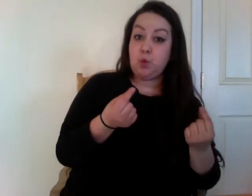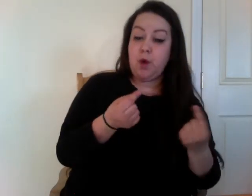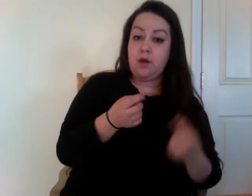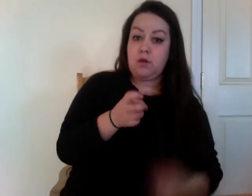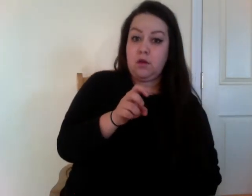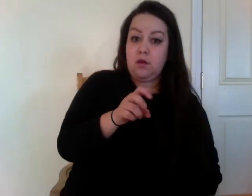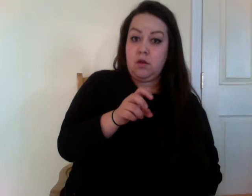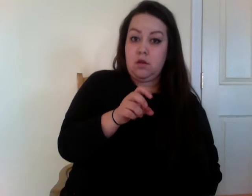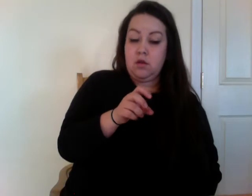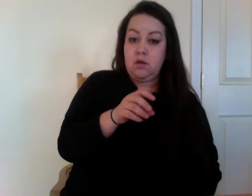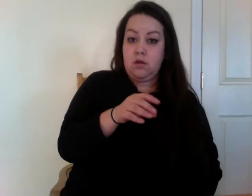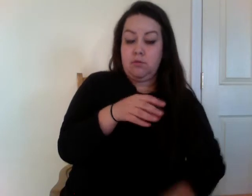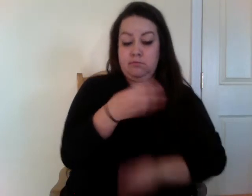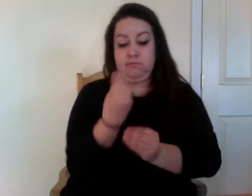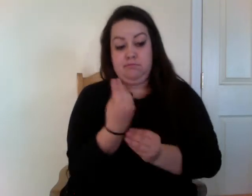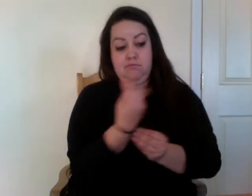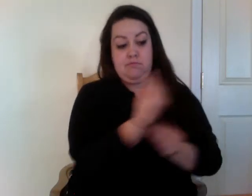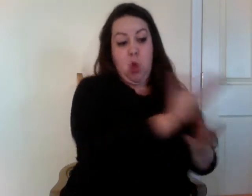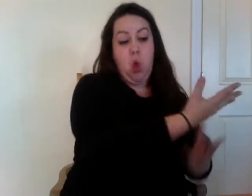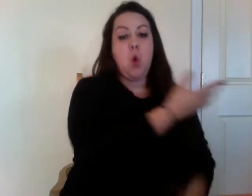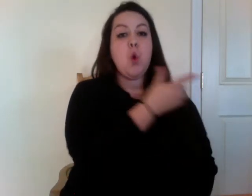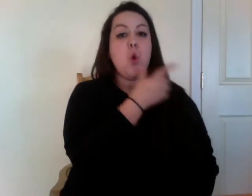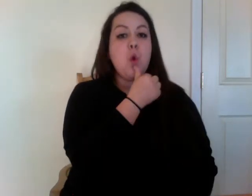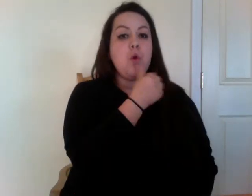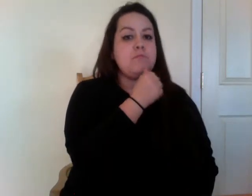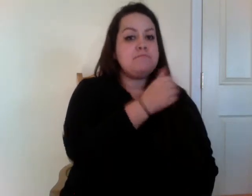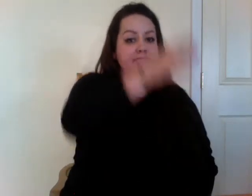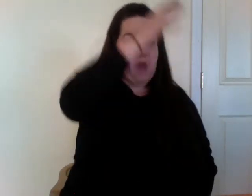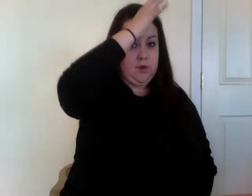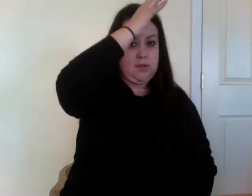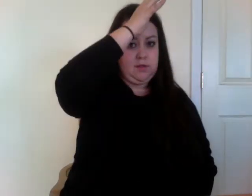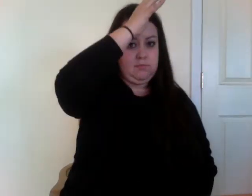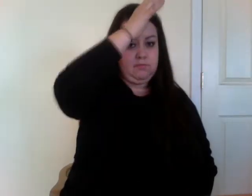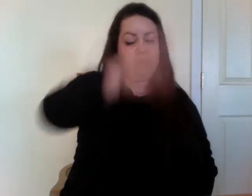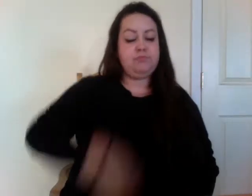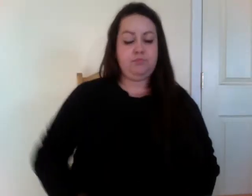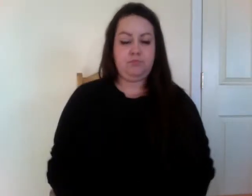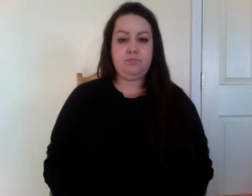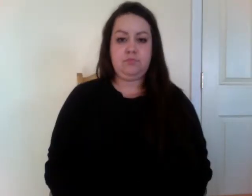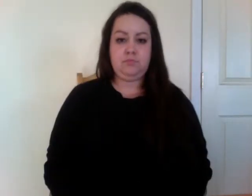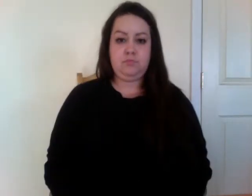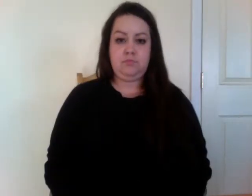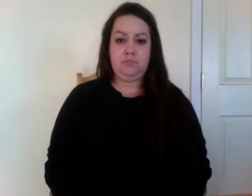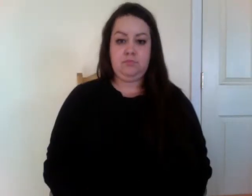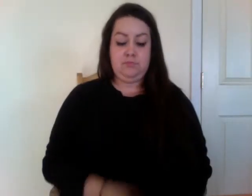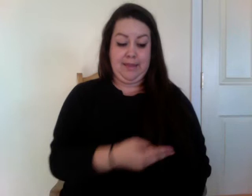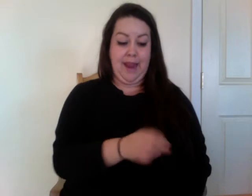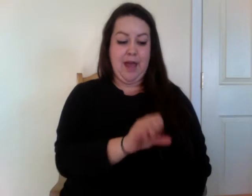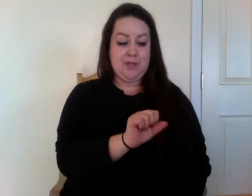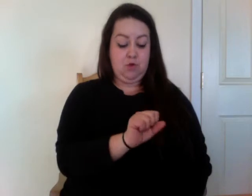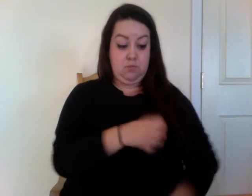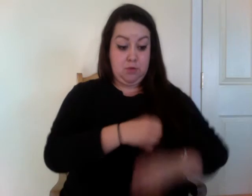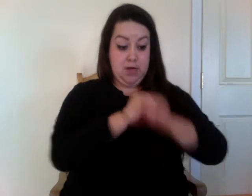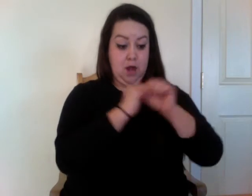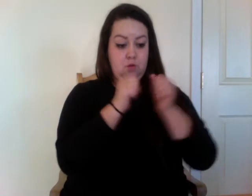has the ability to share that information with the parent, because a high school student's record is not protected under FERPA. FERPA is